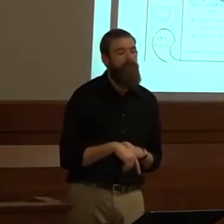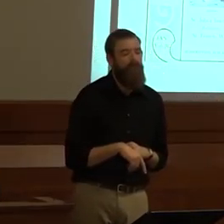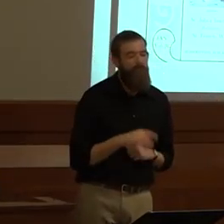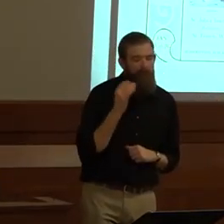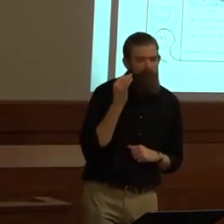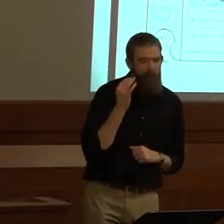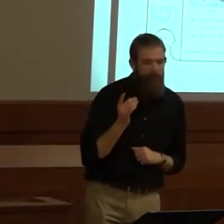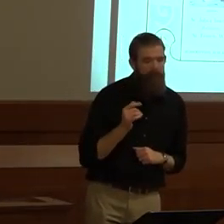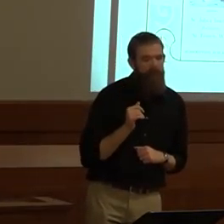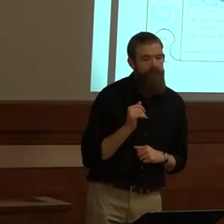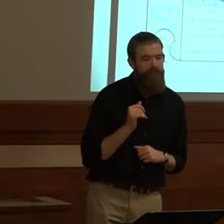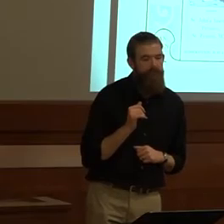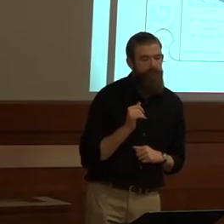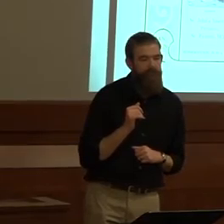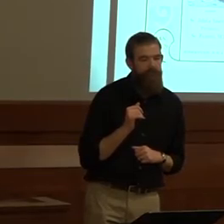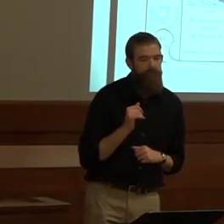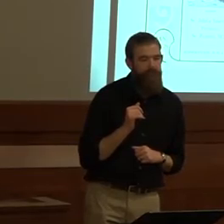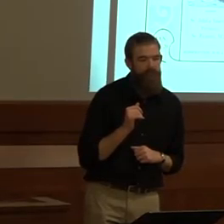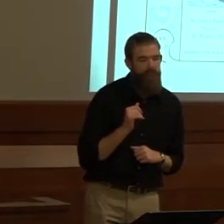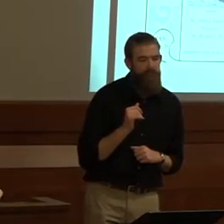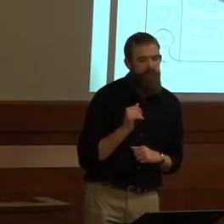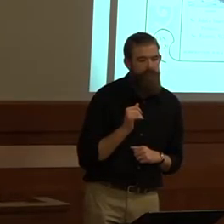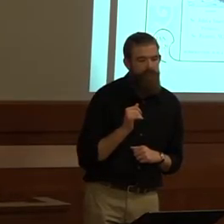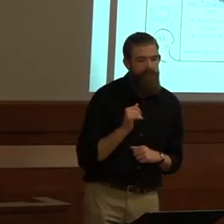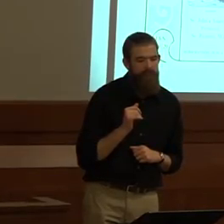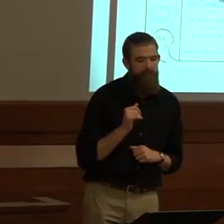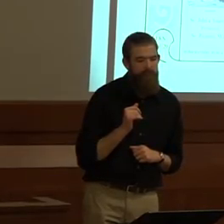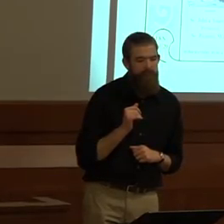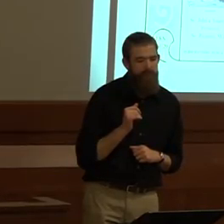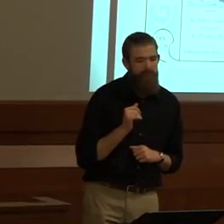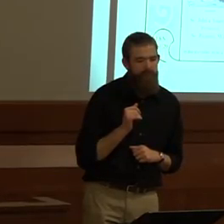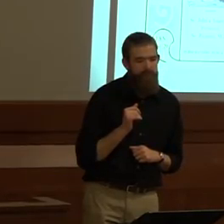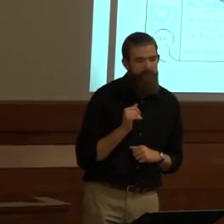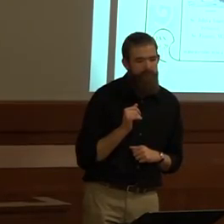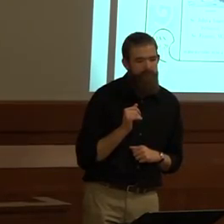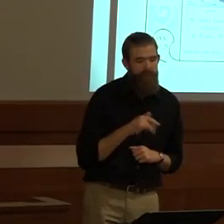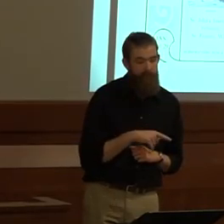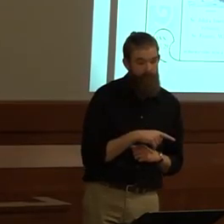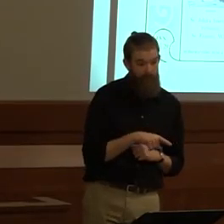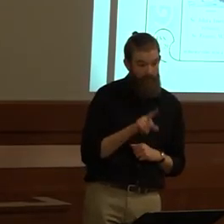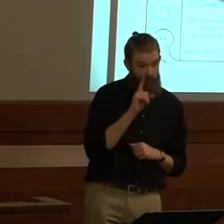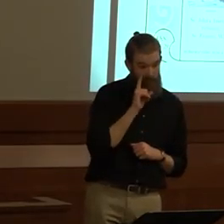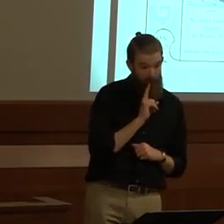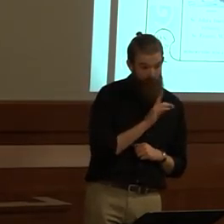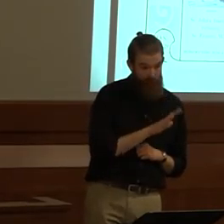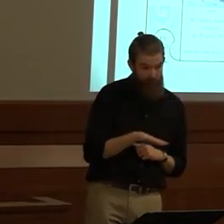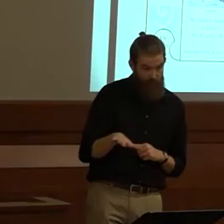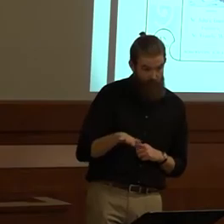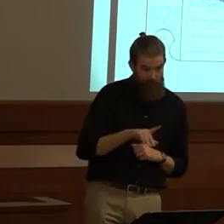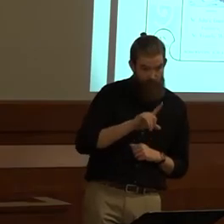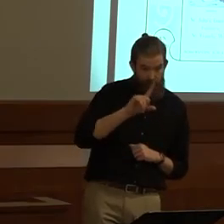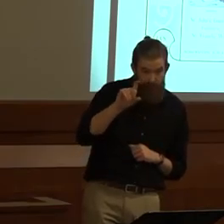could understand that their prayers, and then they thought that God was a hearing person.